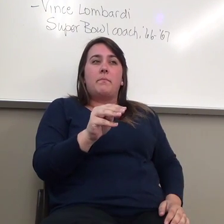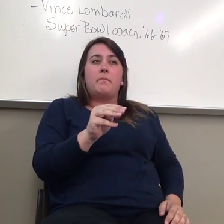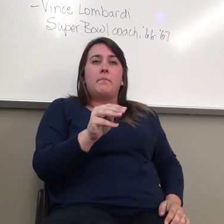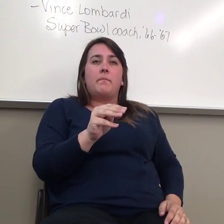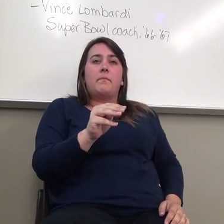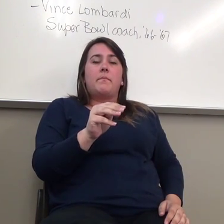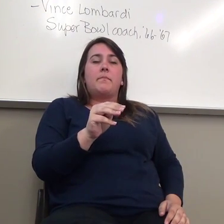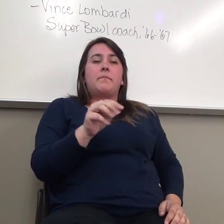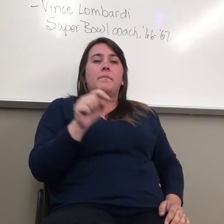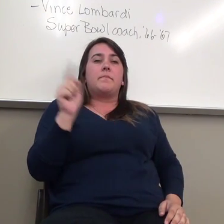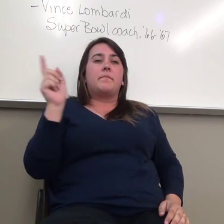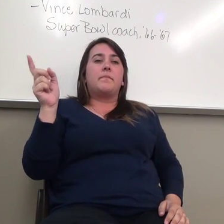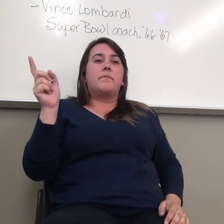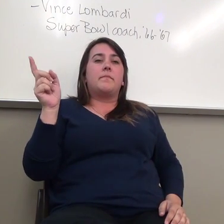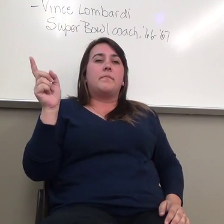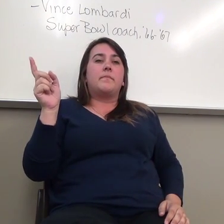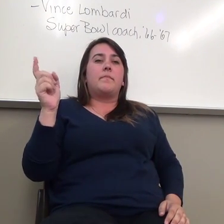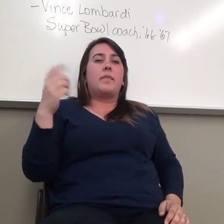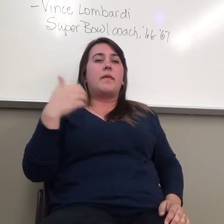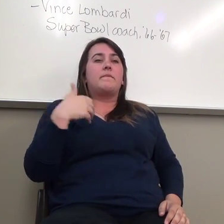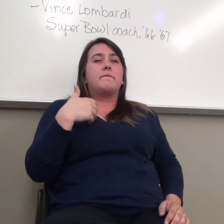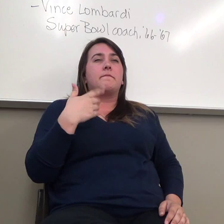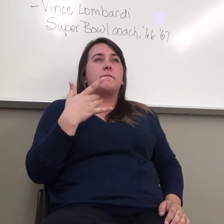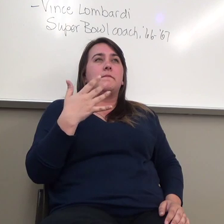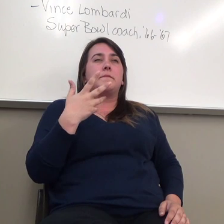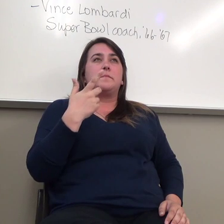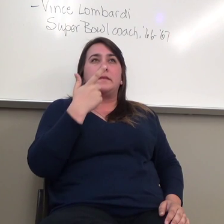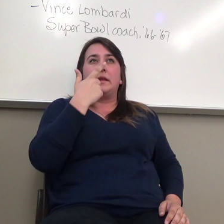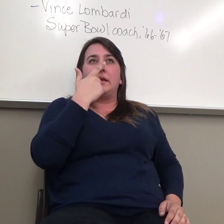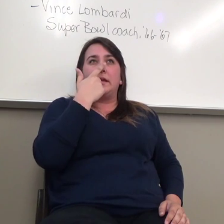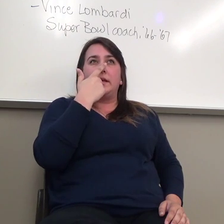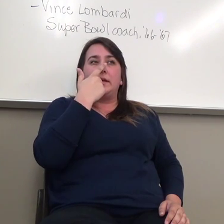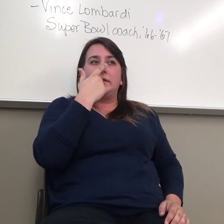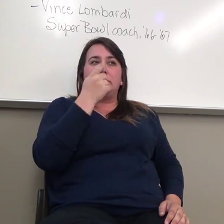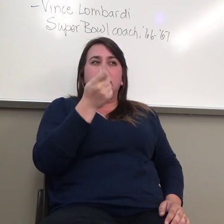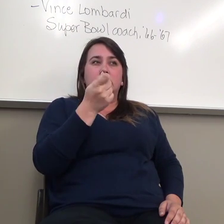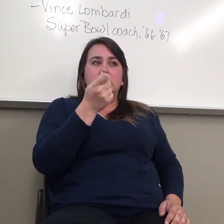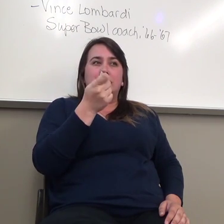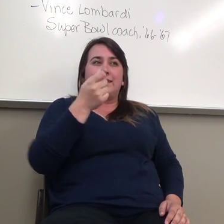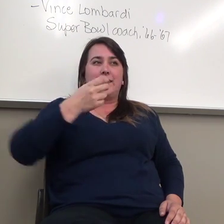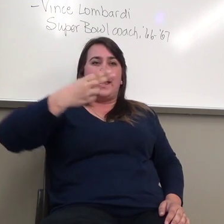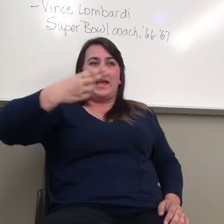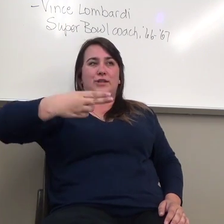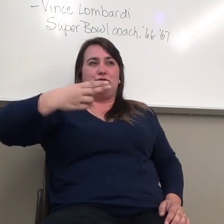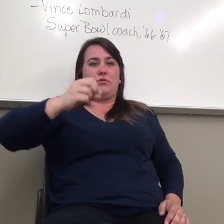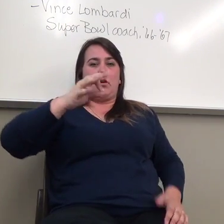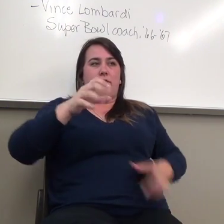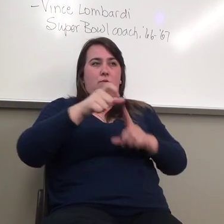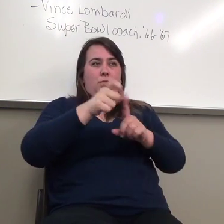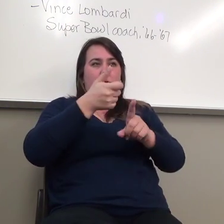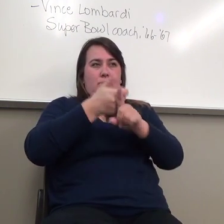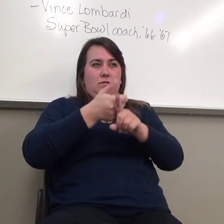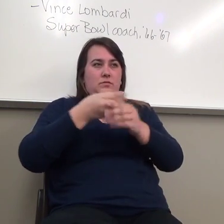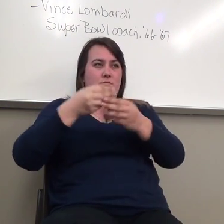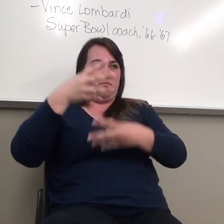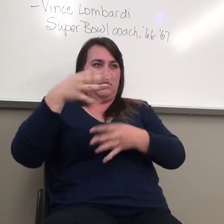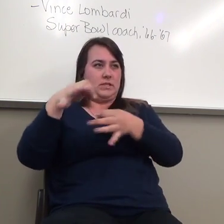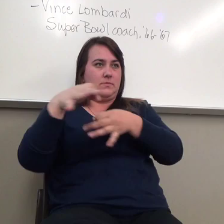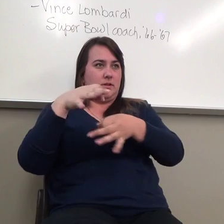It has this interesting little history of it, okay? And it tells when it